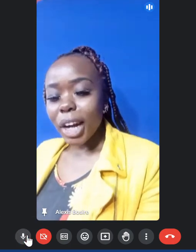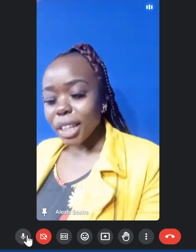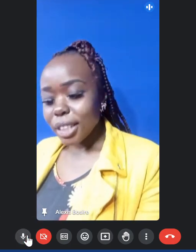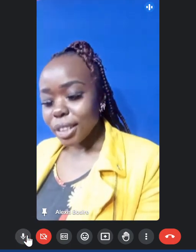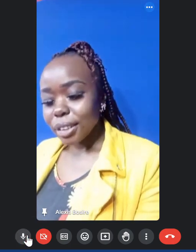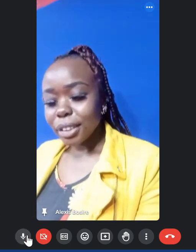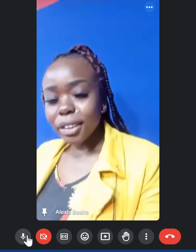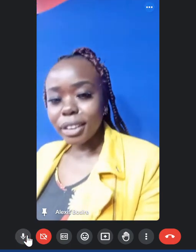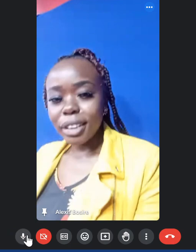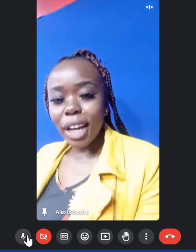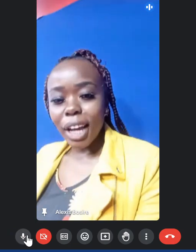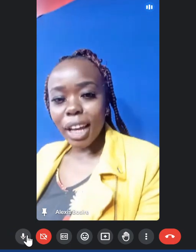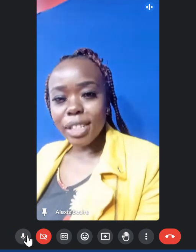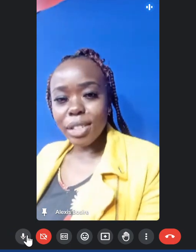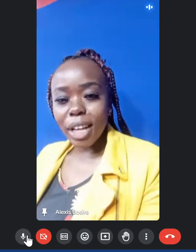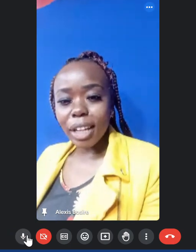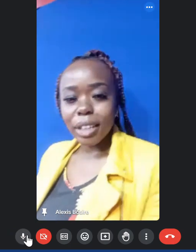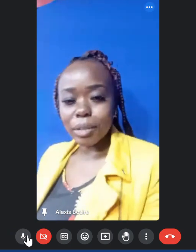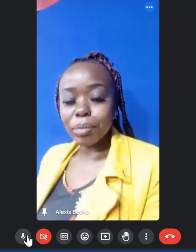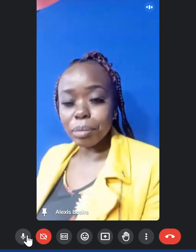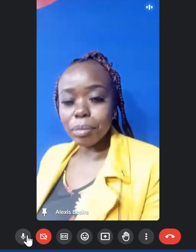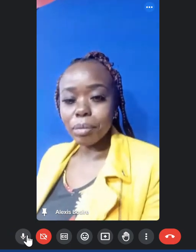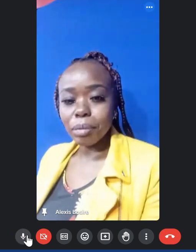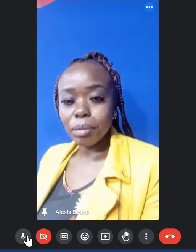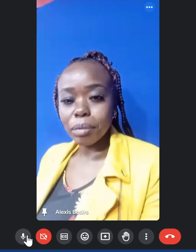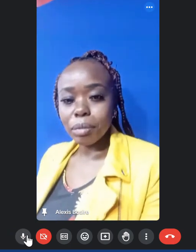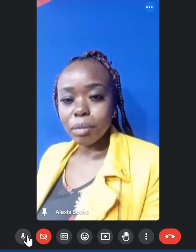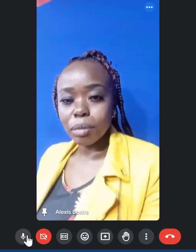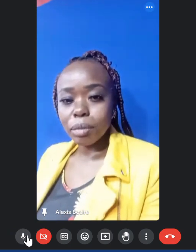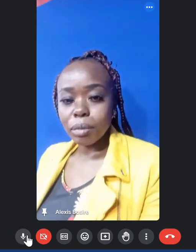All right. I guess.